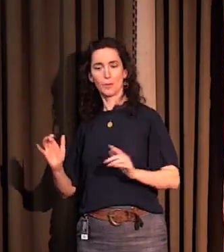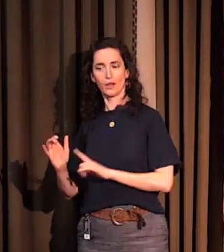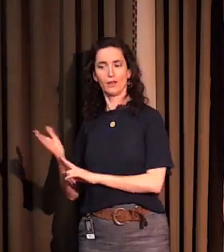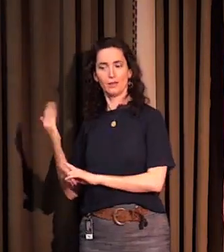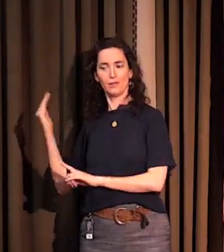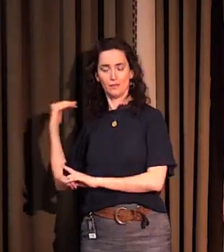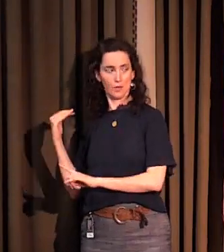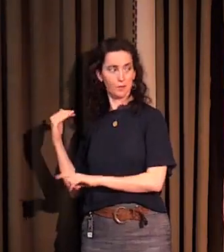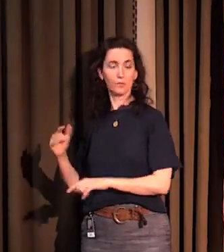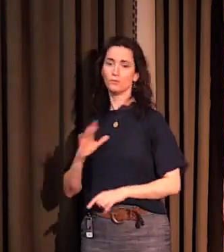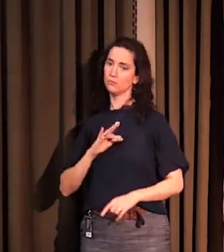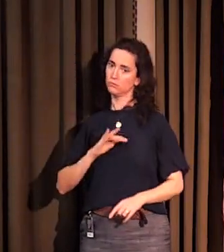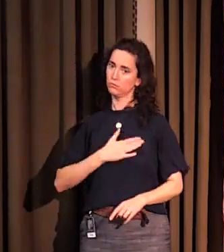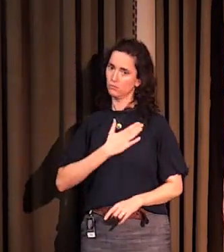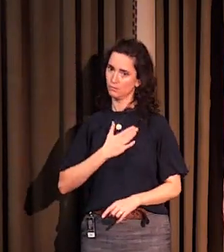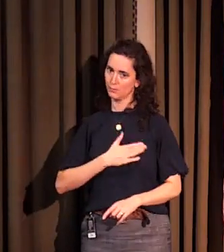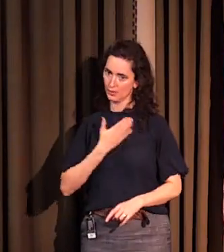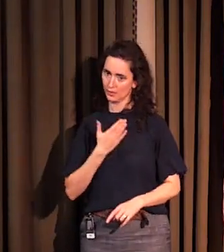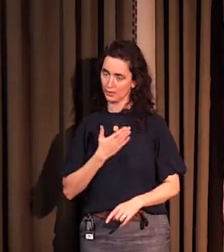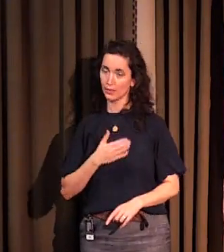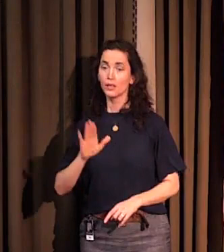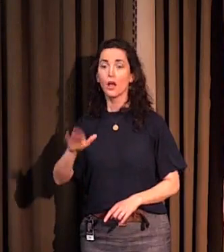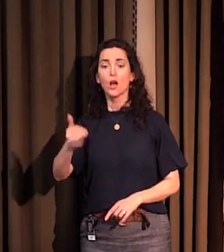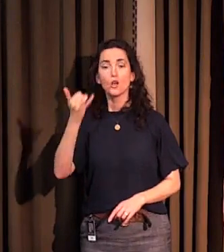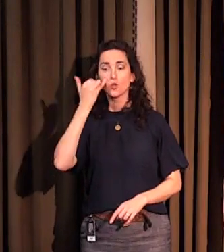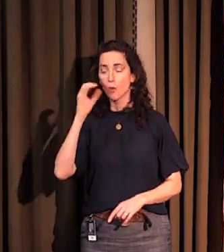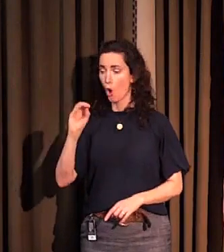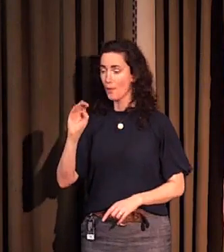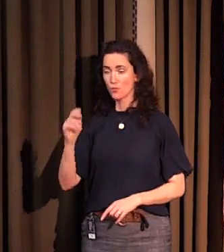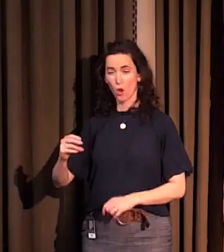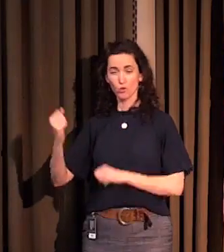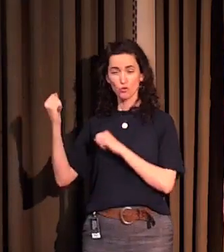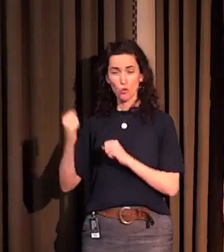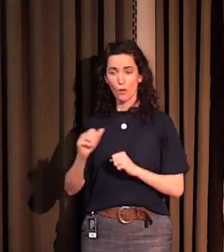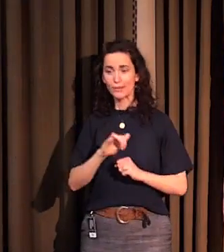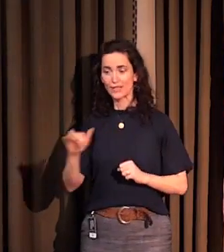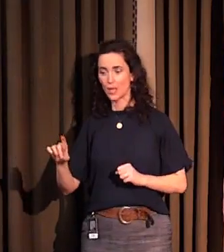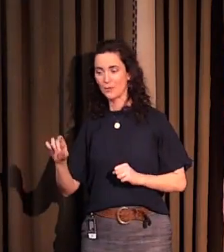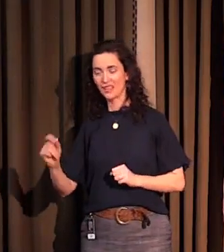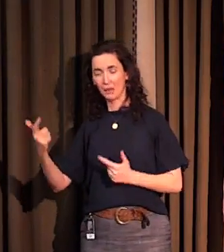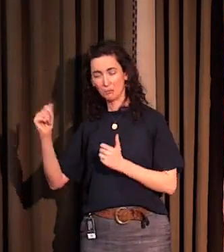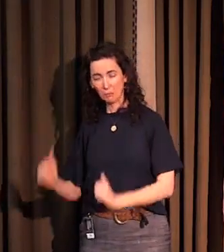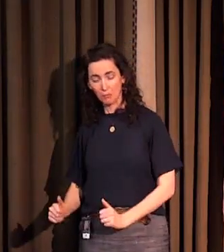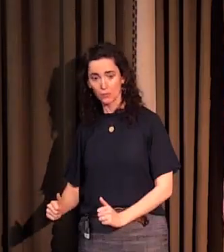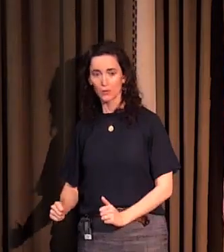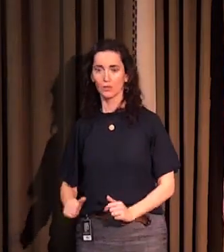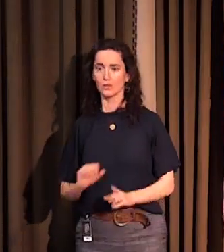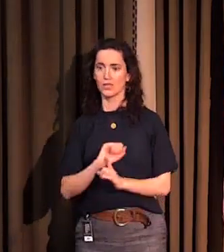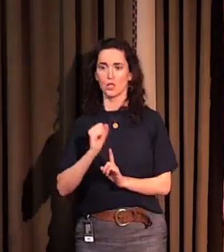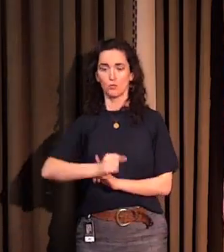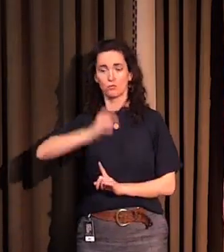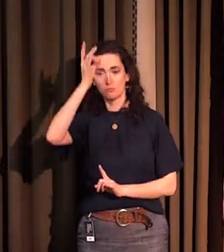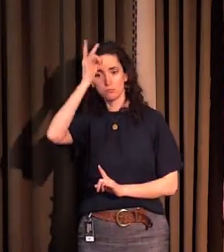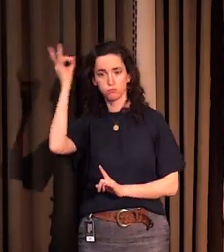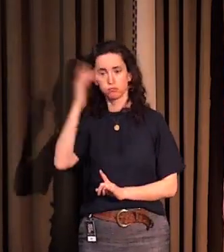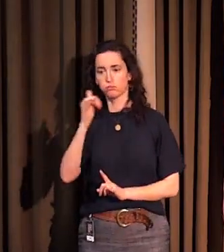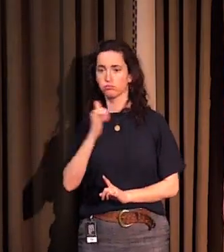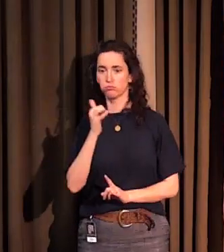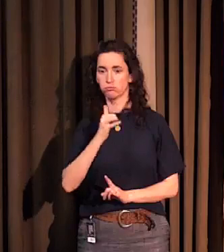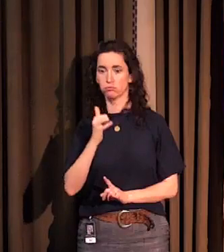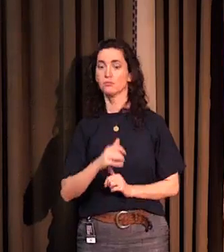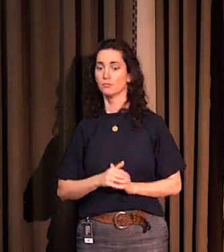that's welcome news. Quite frankly, if Omicron was as virulent as Delta was, we would be in a much more dire situation than we are